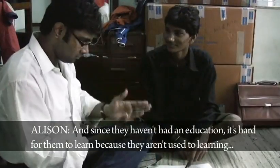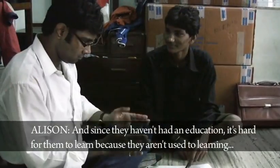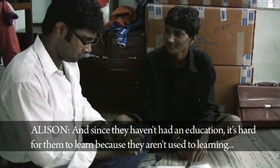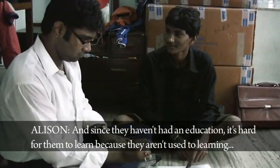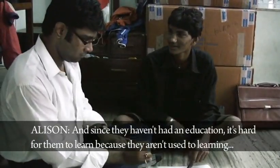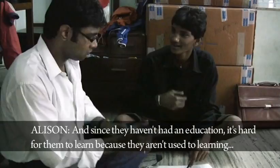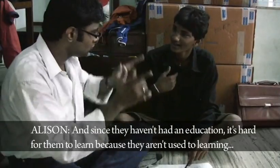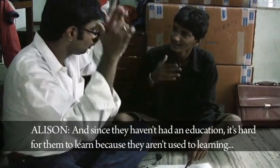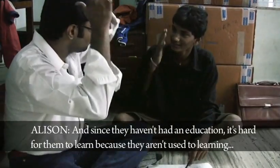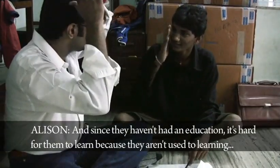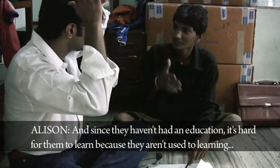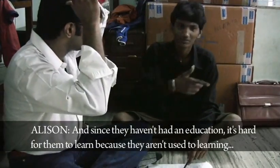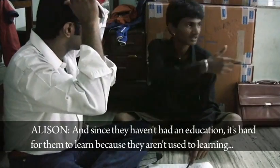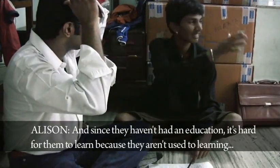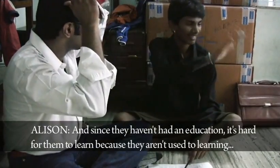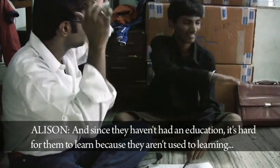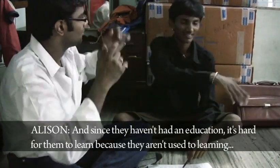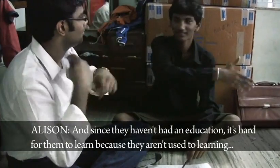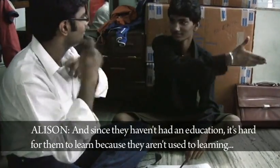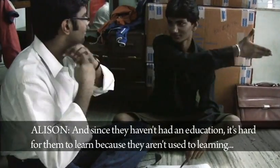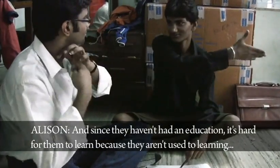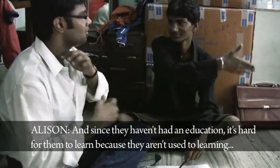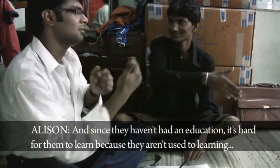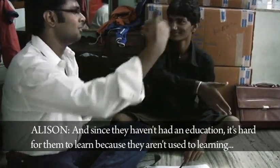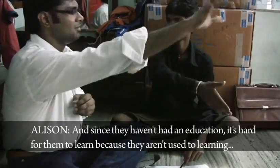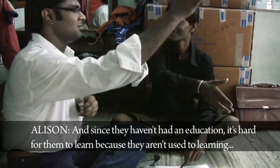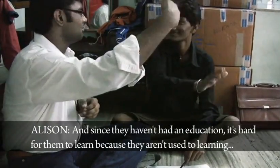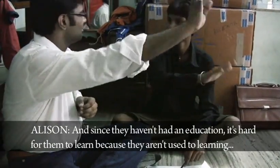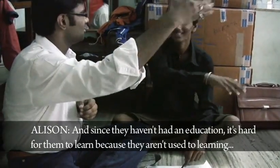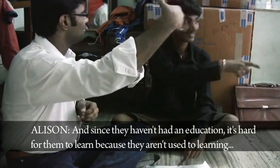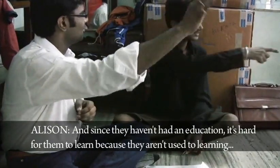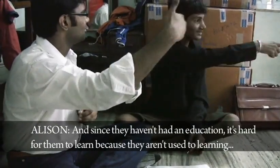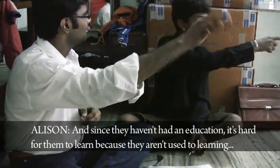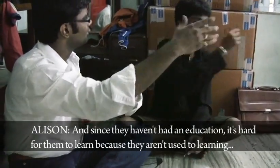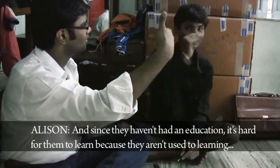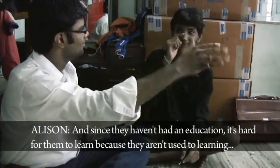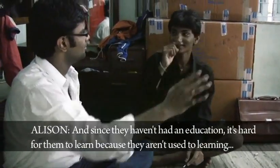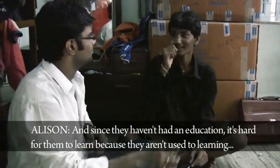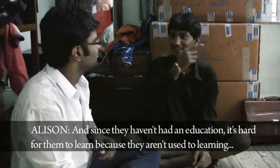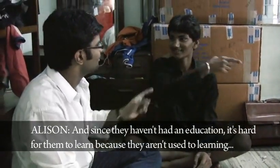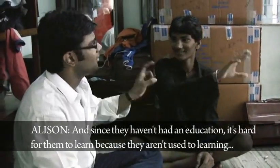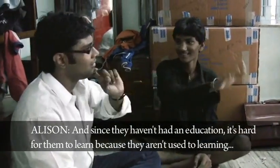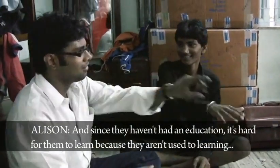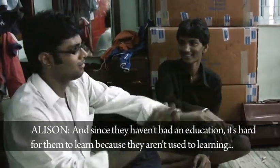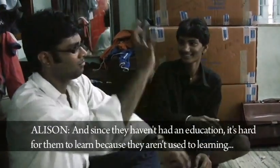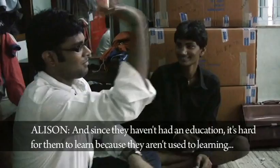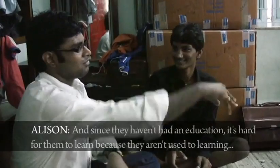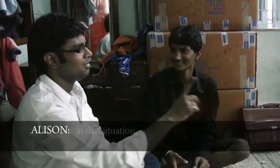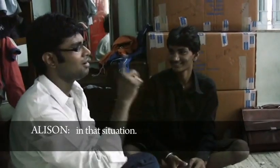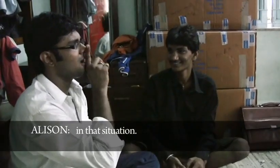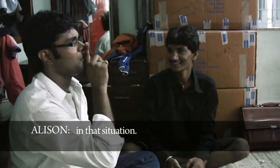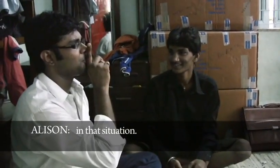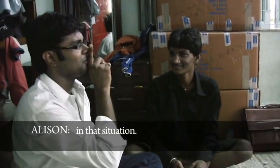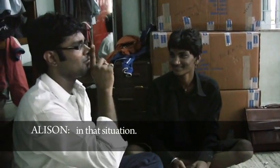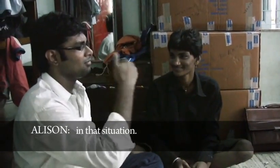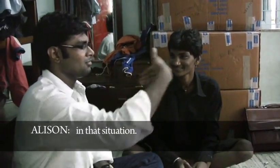haven't had education, they don't have, it's hard for them to learn because they aren't used to learning in that